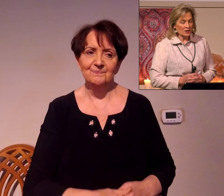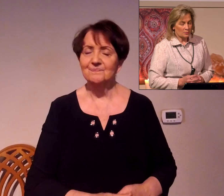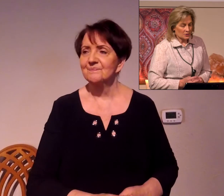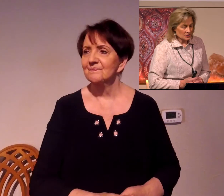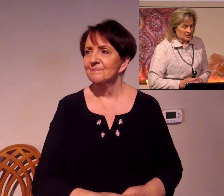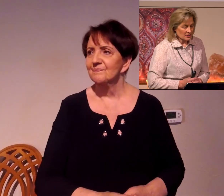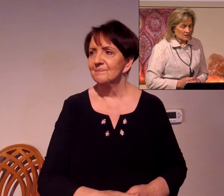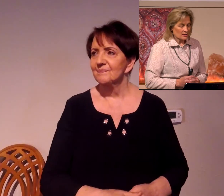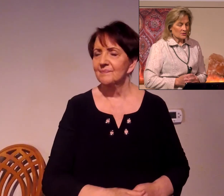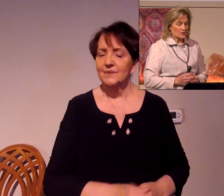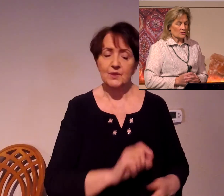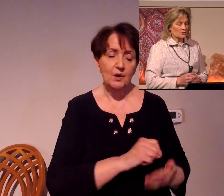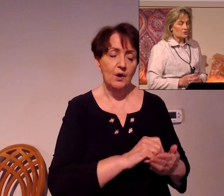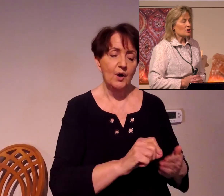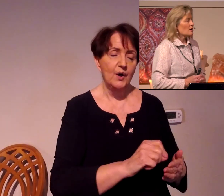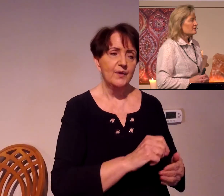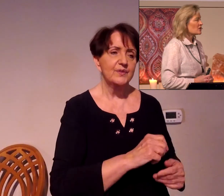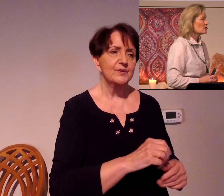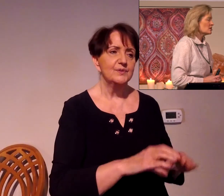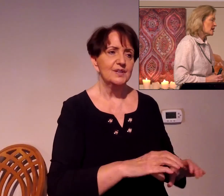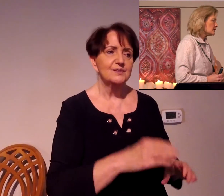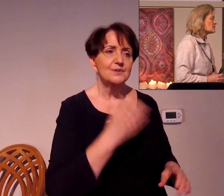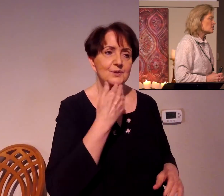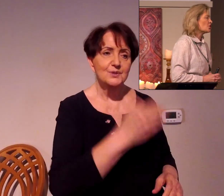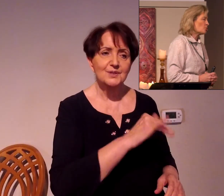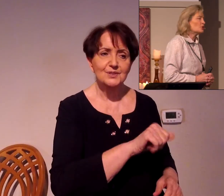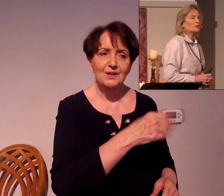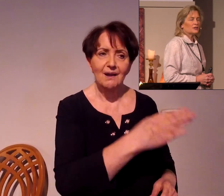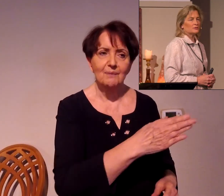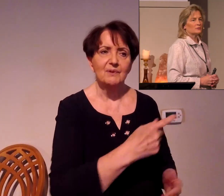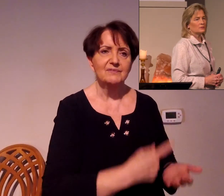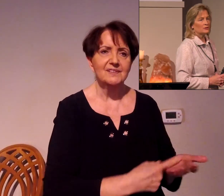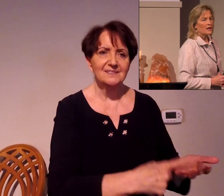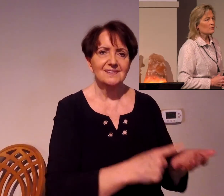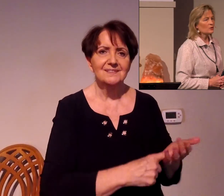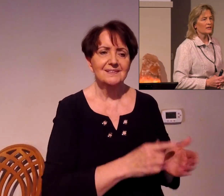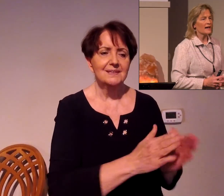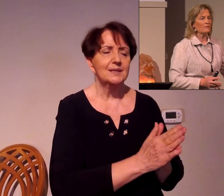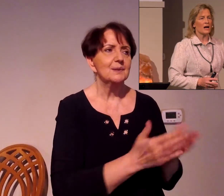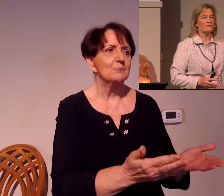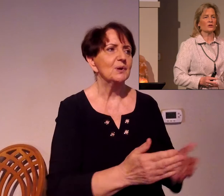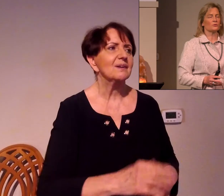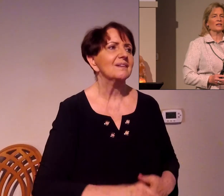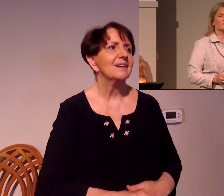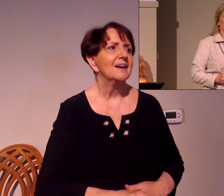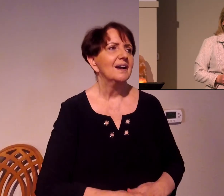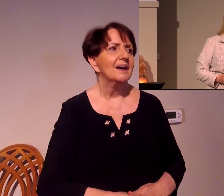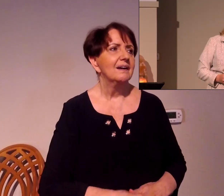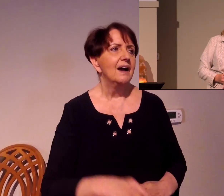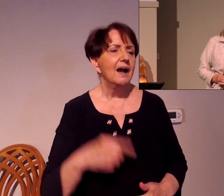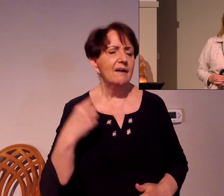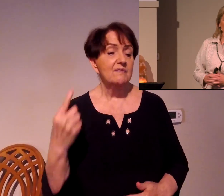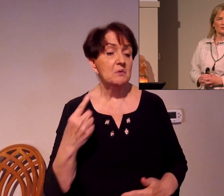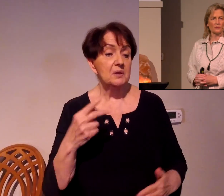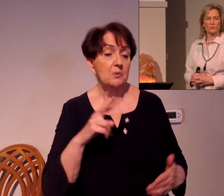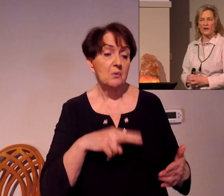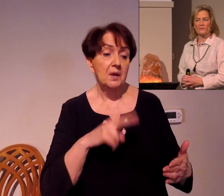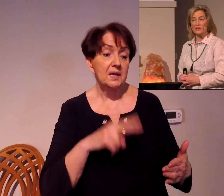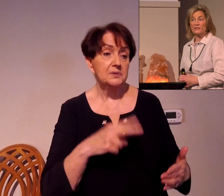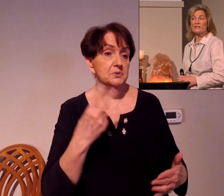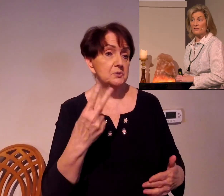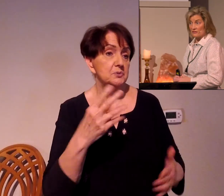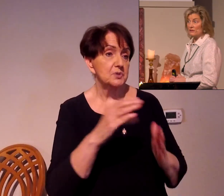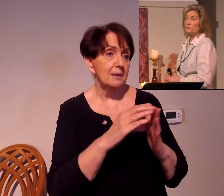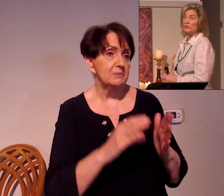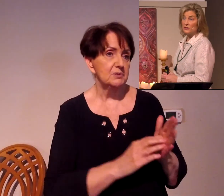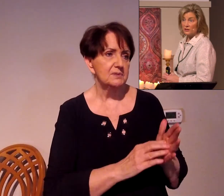And Gabrielle Bernstein does a good job of talking about this in her book. I've only read the first 2 chapters to prepare